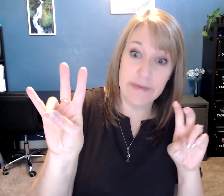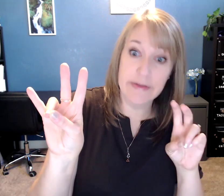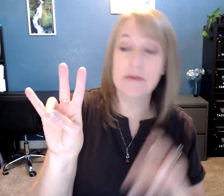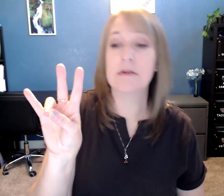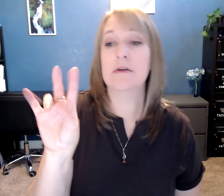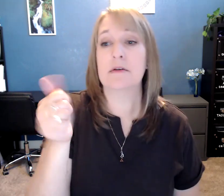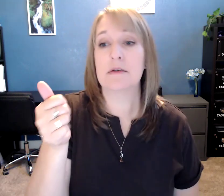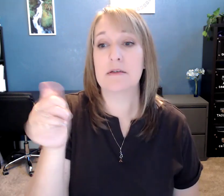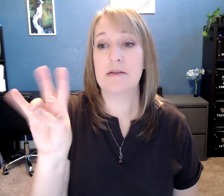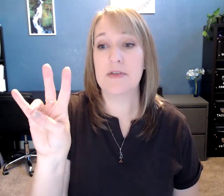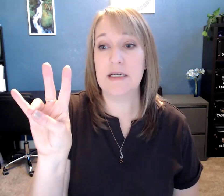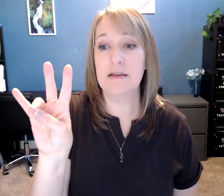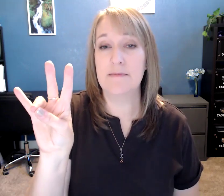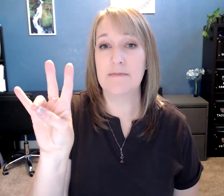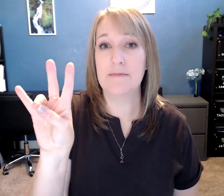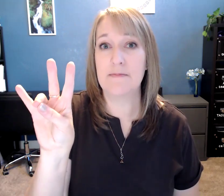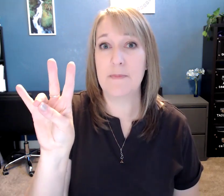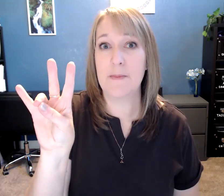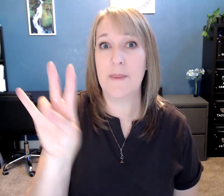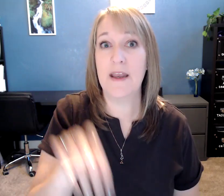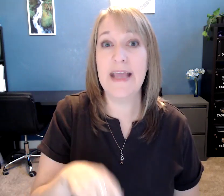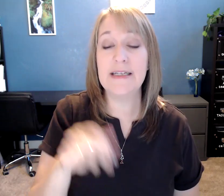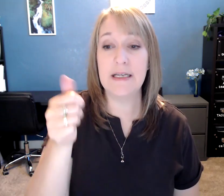7, 17. Then 18,